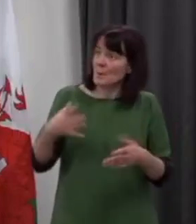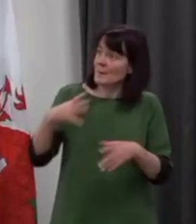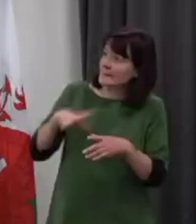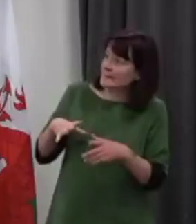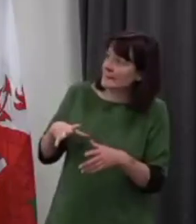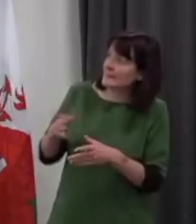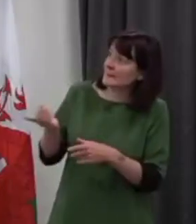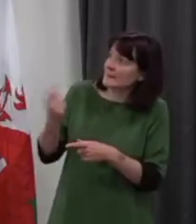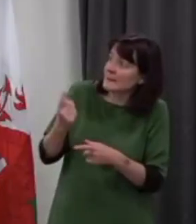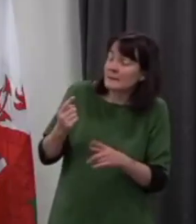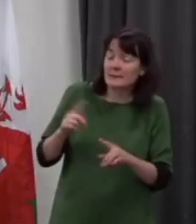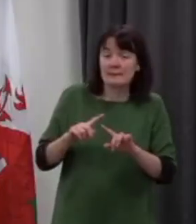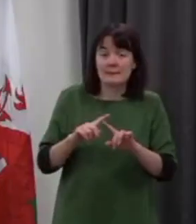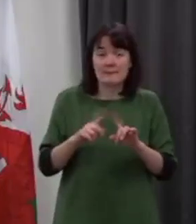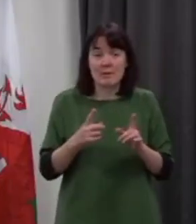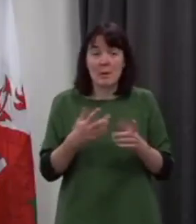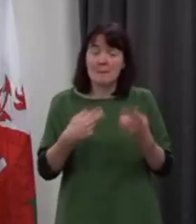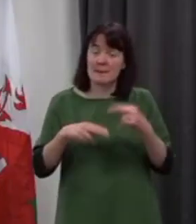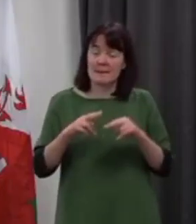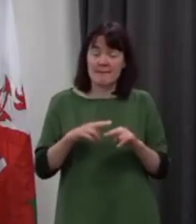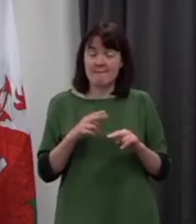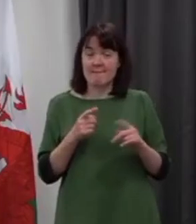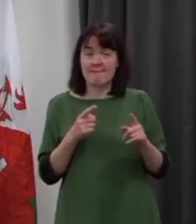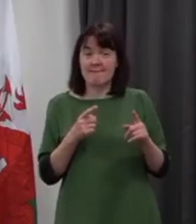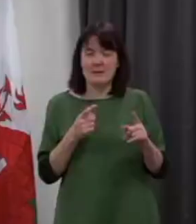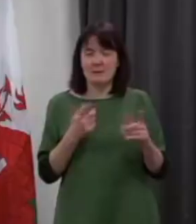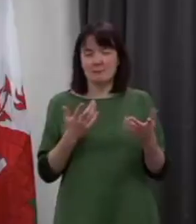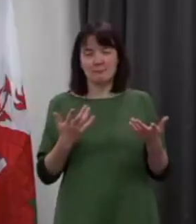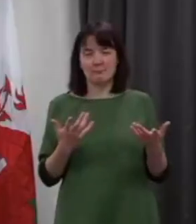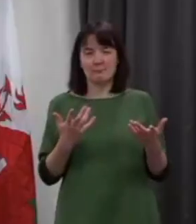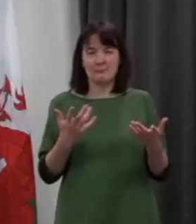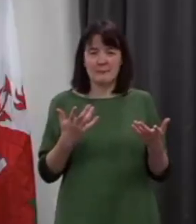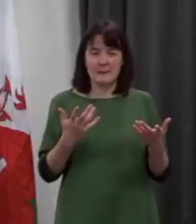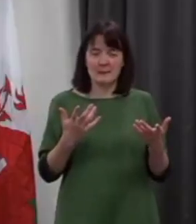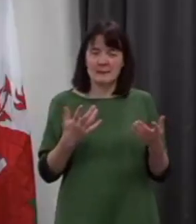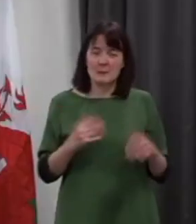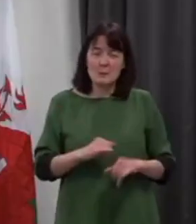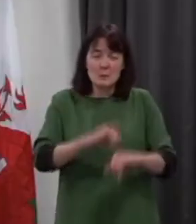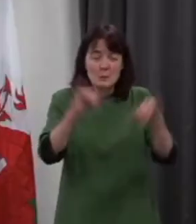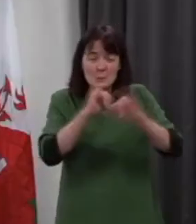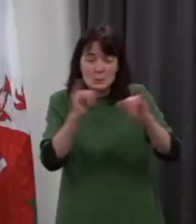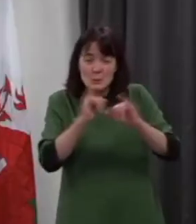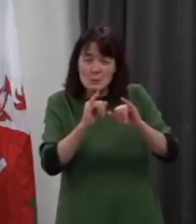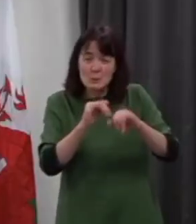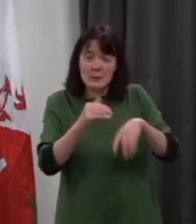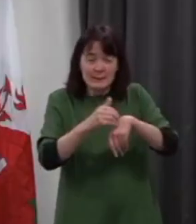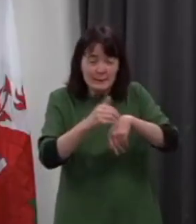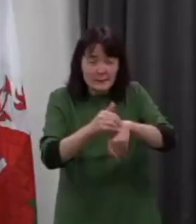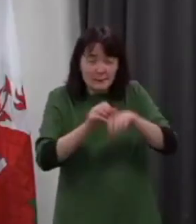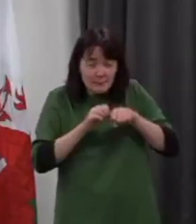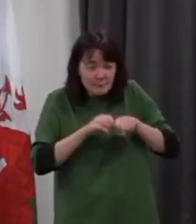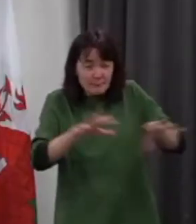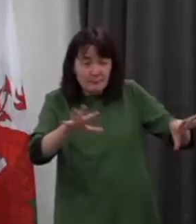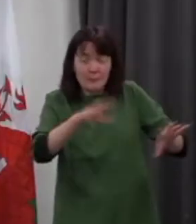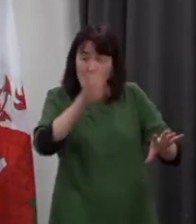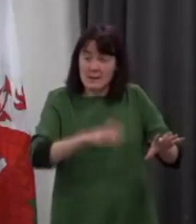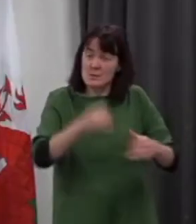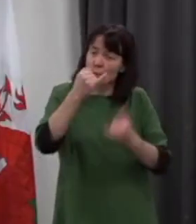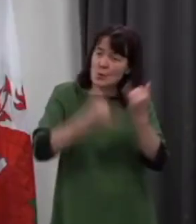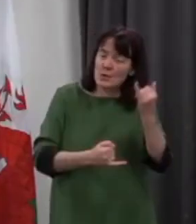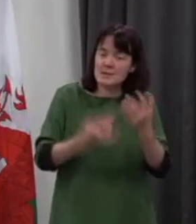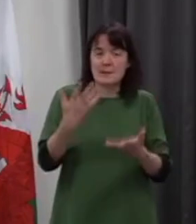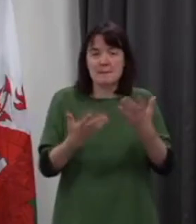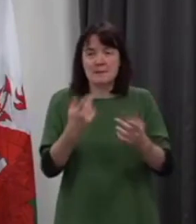other position were to be the case, and we had a much wider impact, a much deeper and harder impact in Wales than the rest of the UK, I